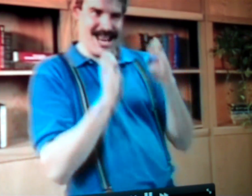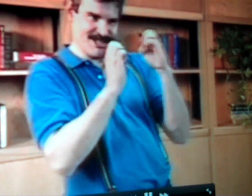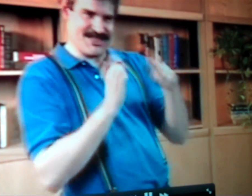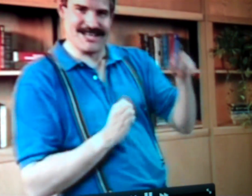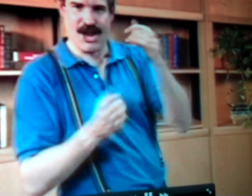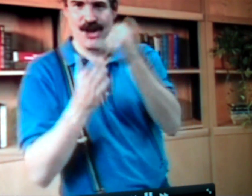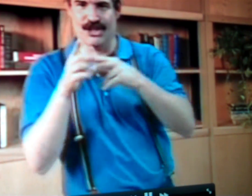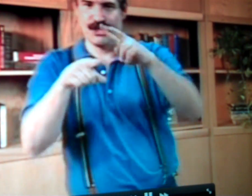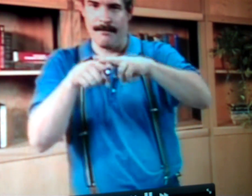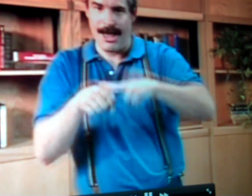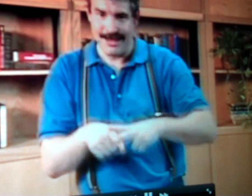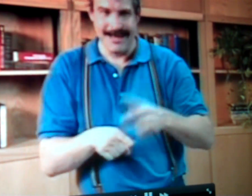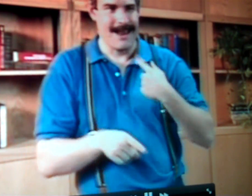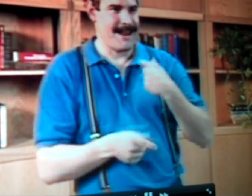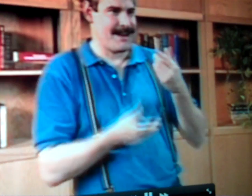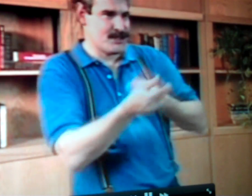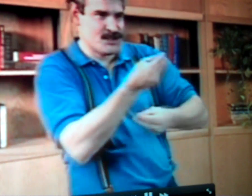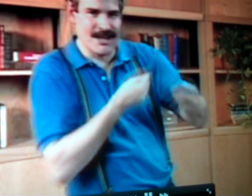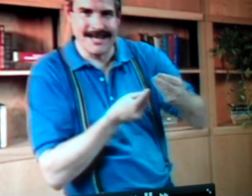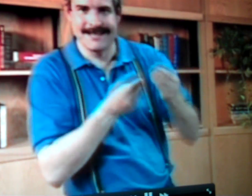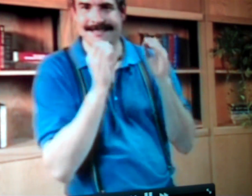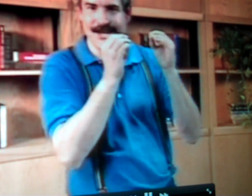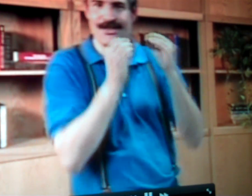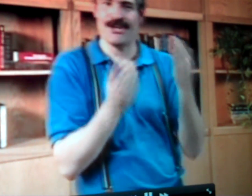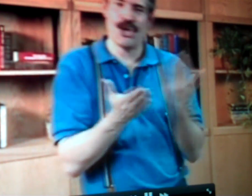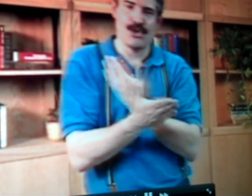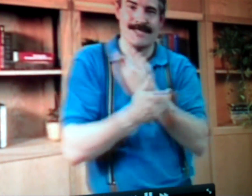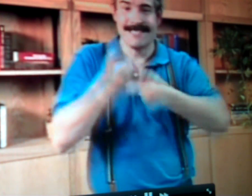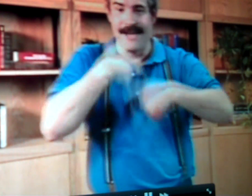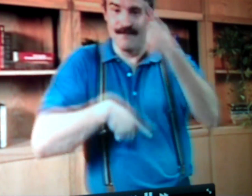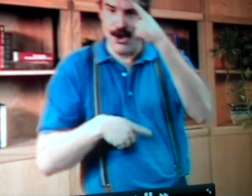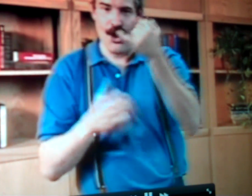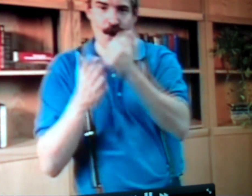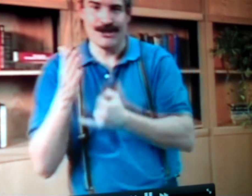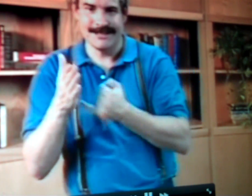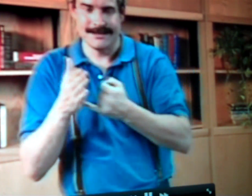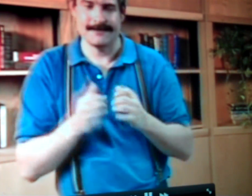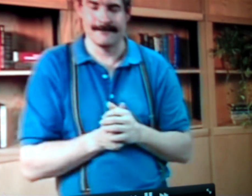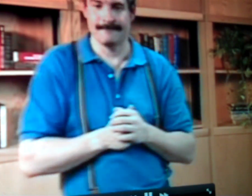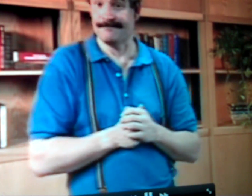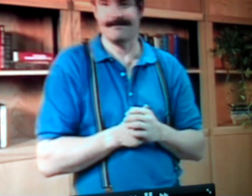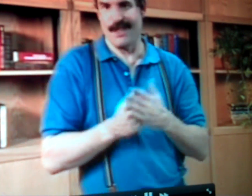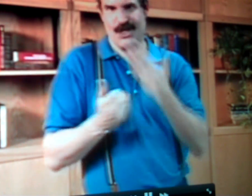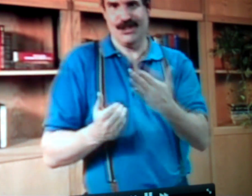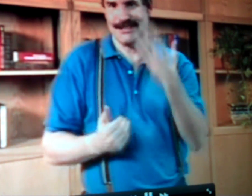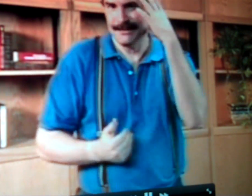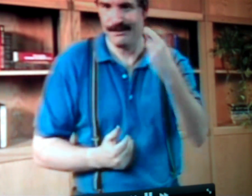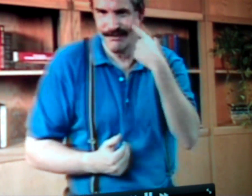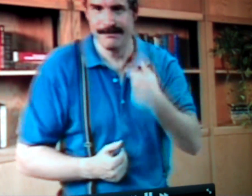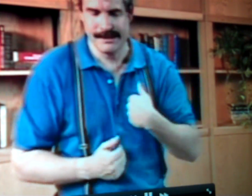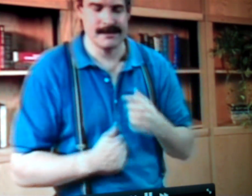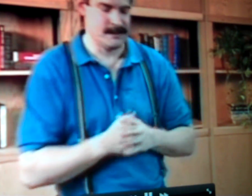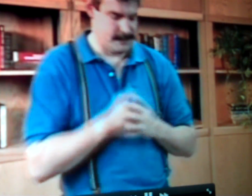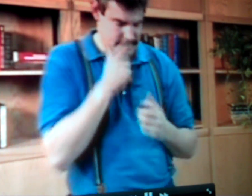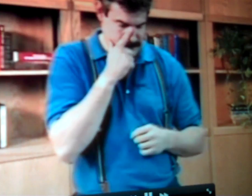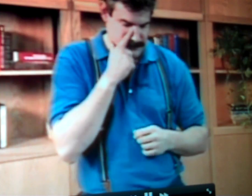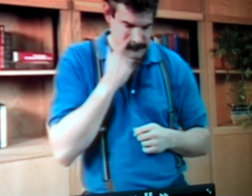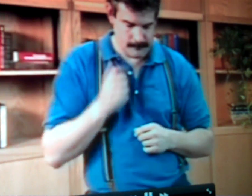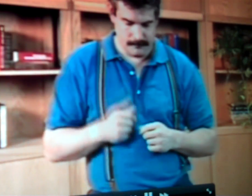And there was 3 or 4 interpreters, but they really didn't know the art background, so they had to create new signs for vocabulary